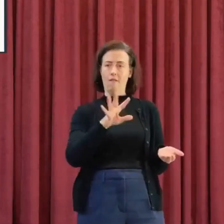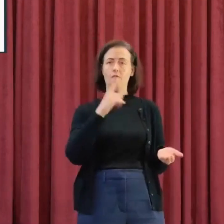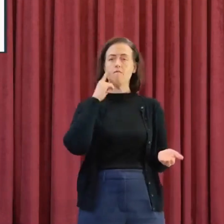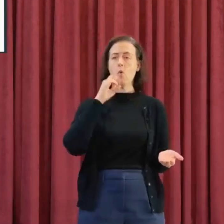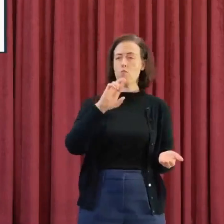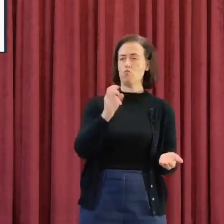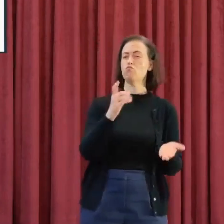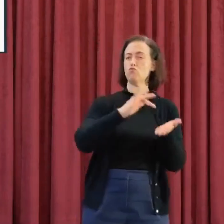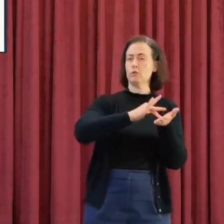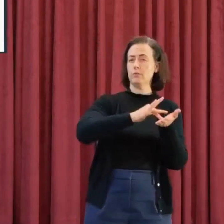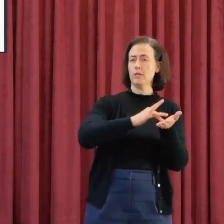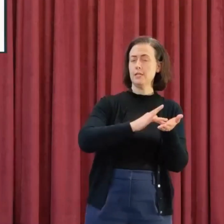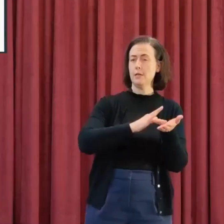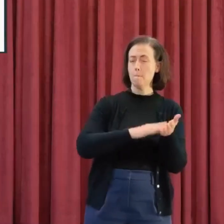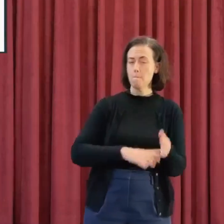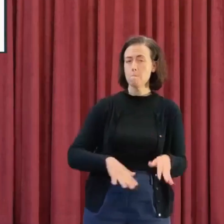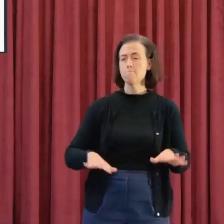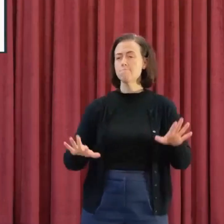prescriptions. So